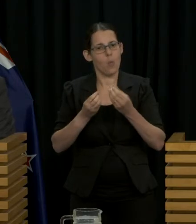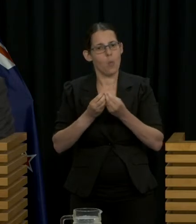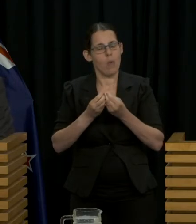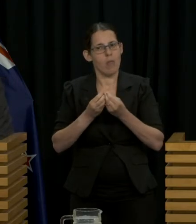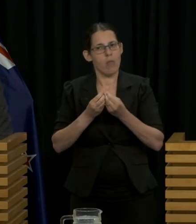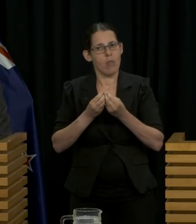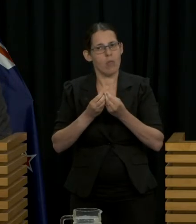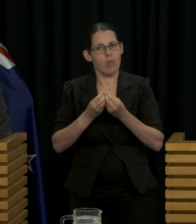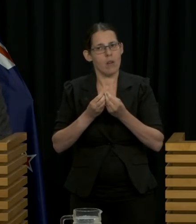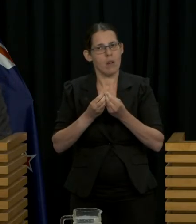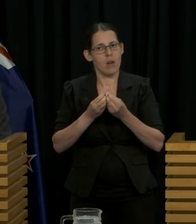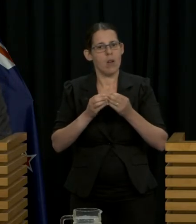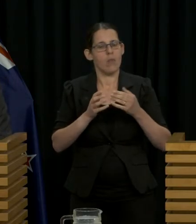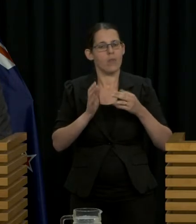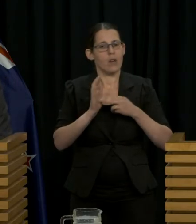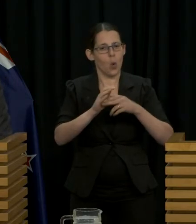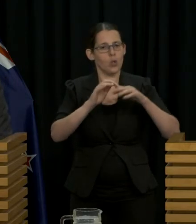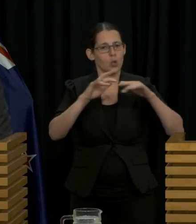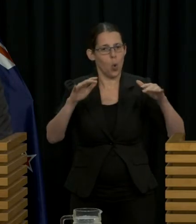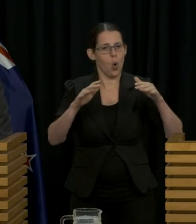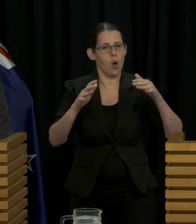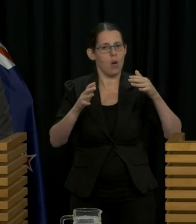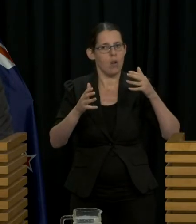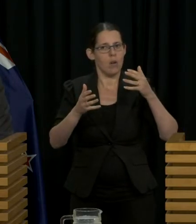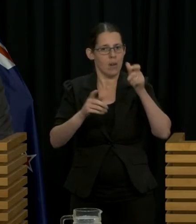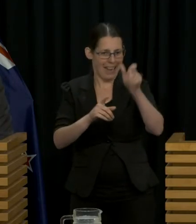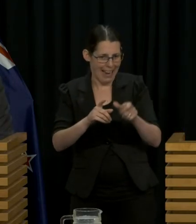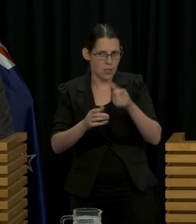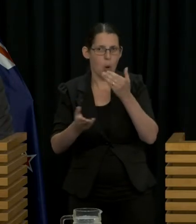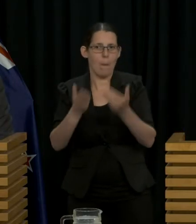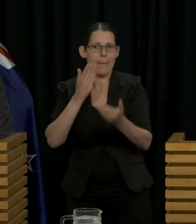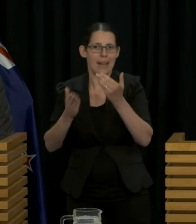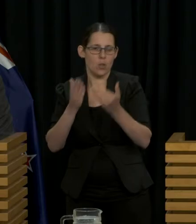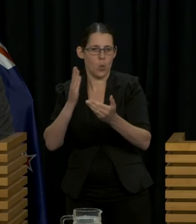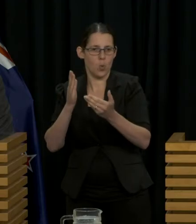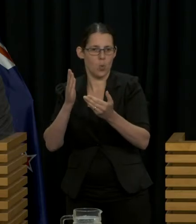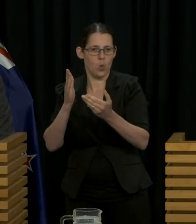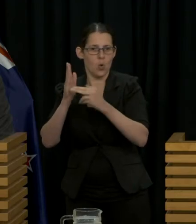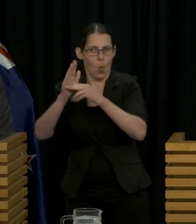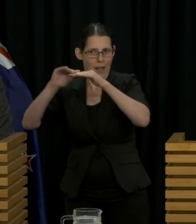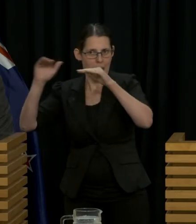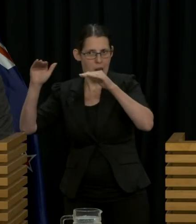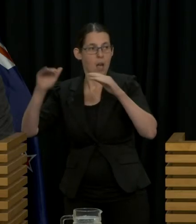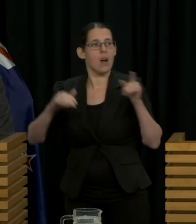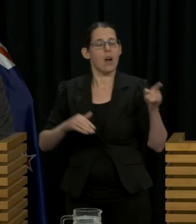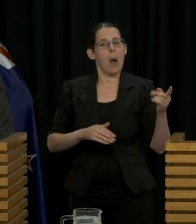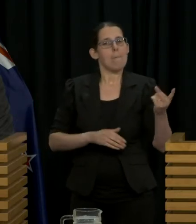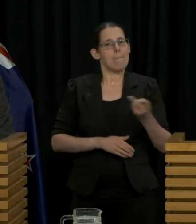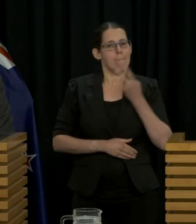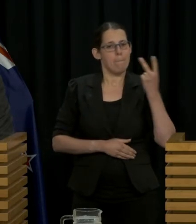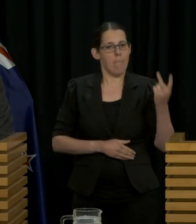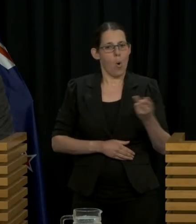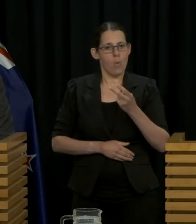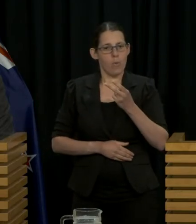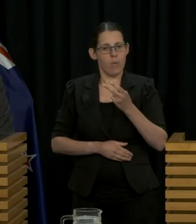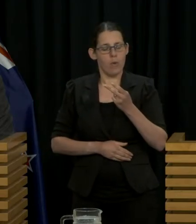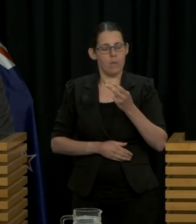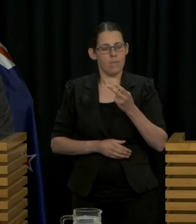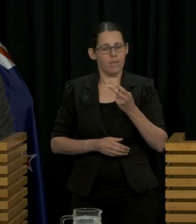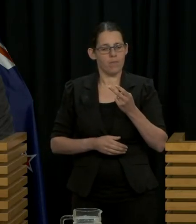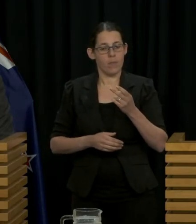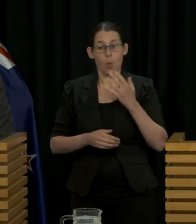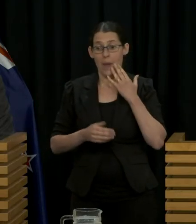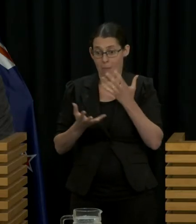case for the O-Rail? In fact, both of them, they ran the sample from as soon as they received it into the evening and reported